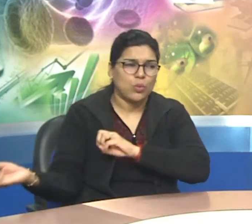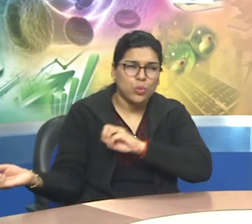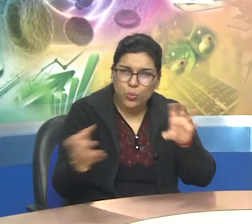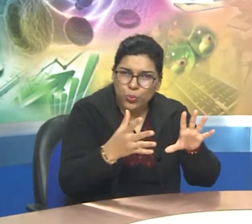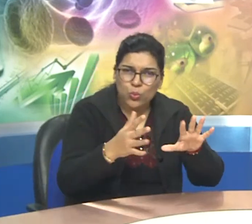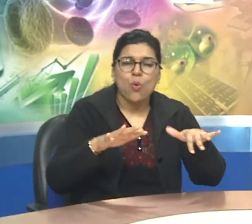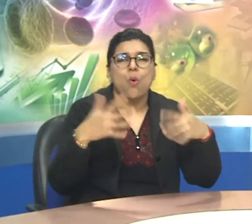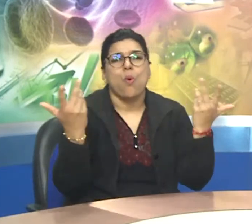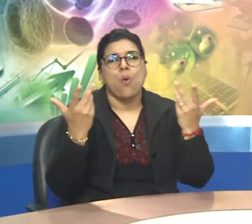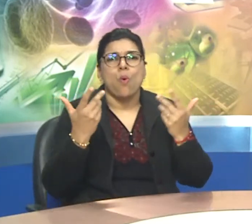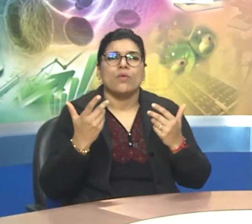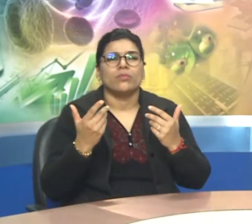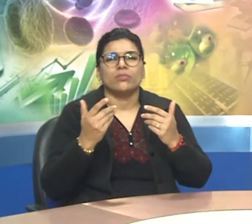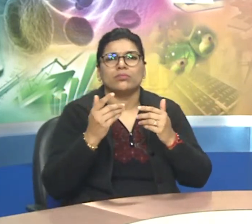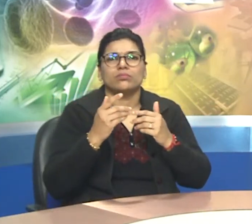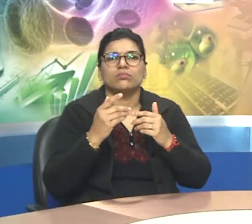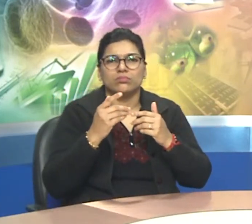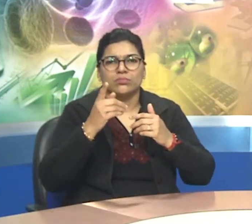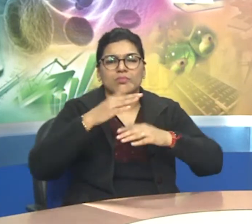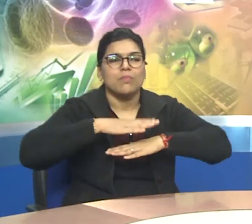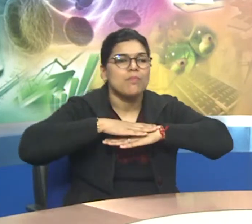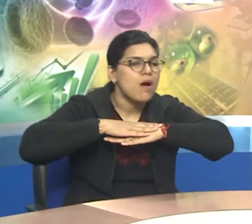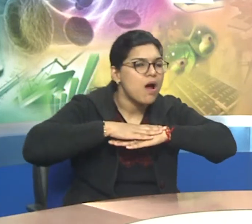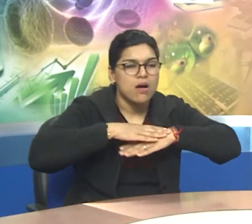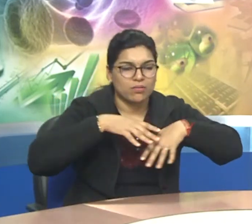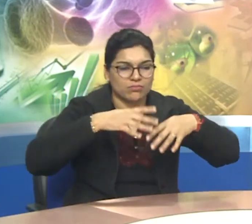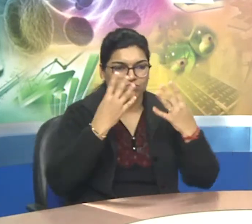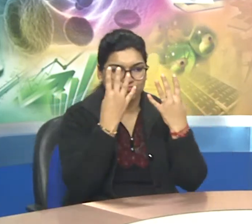kept at home for a long time, then it becomes a scrap.